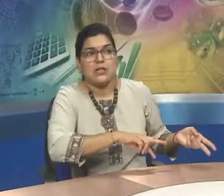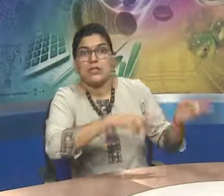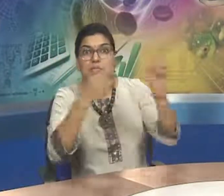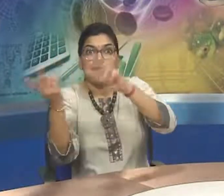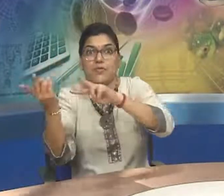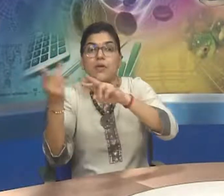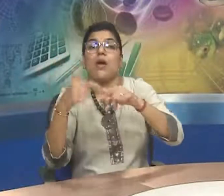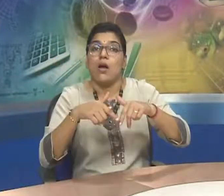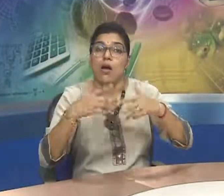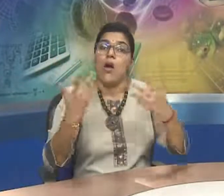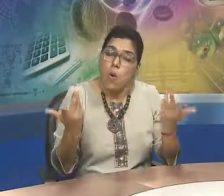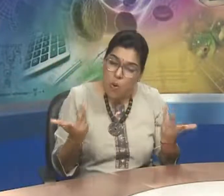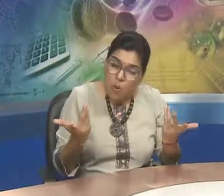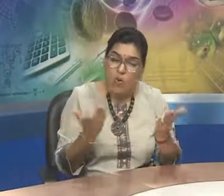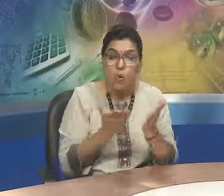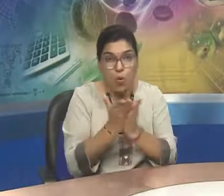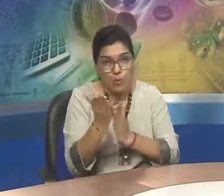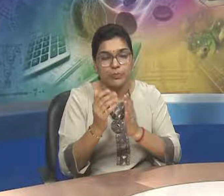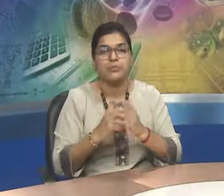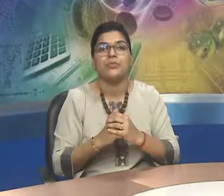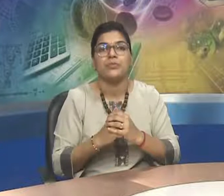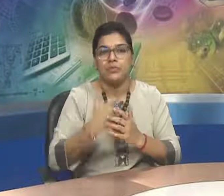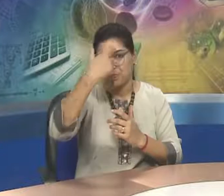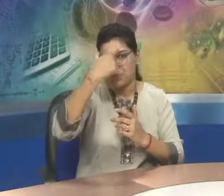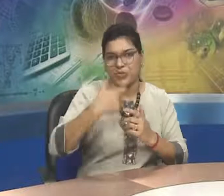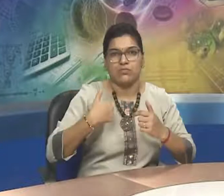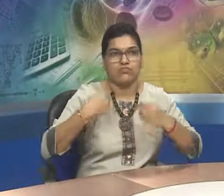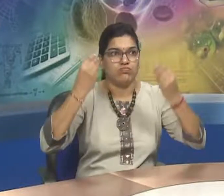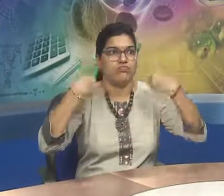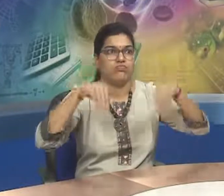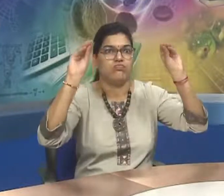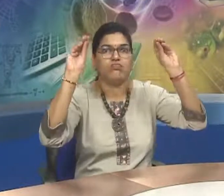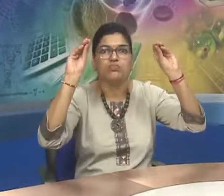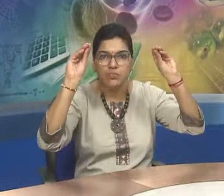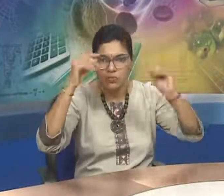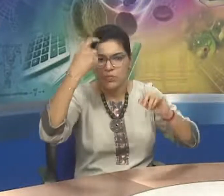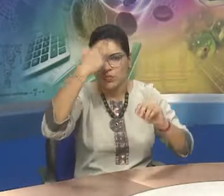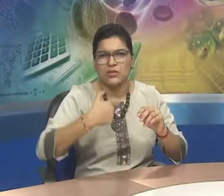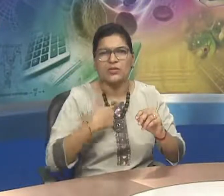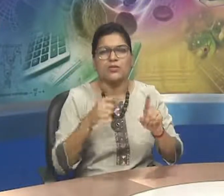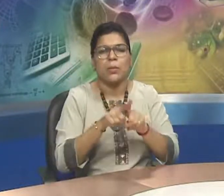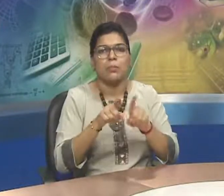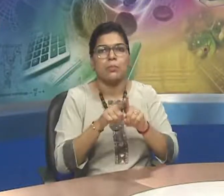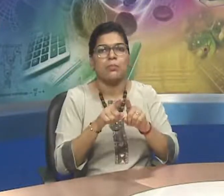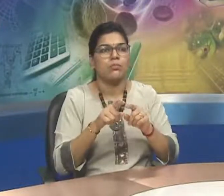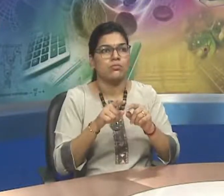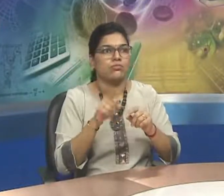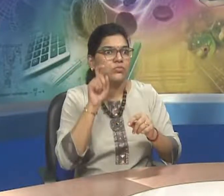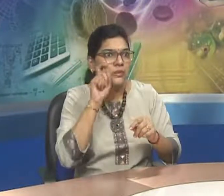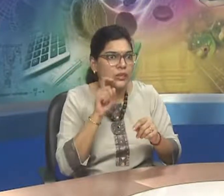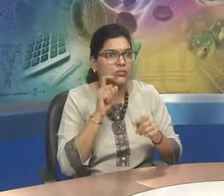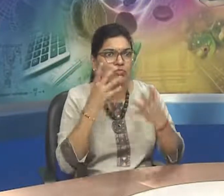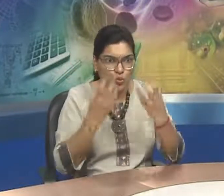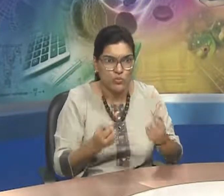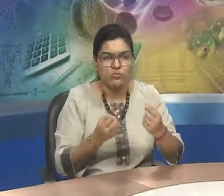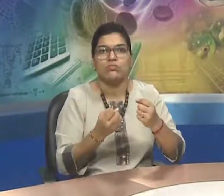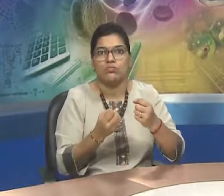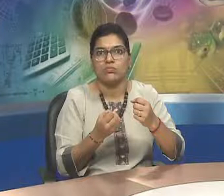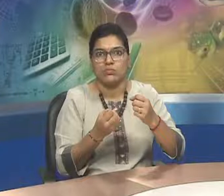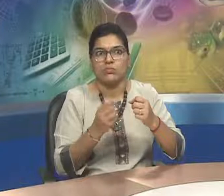one place to the other or from one country to the other for different kinds